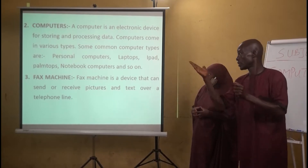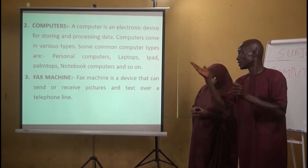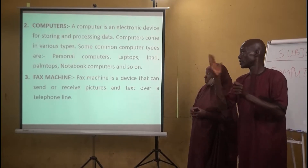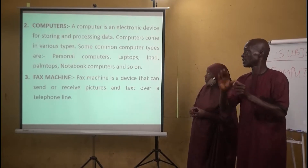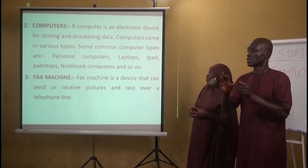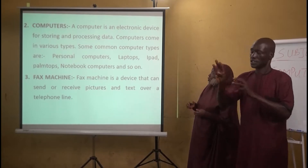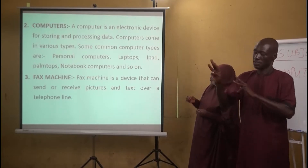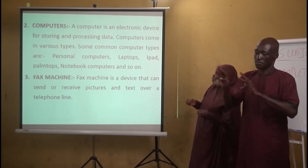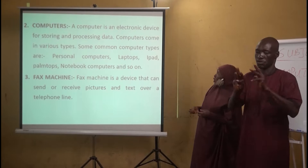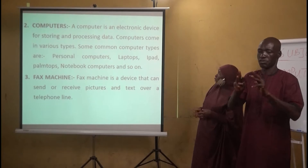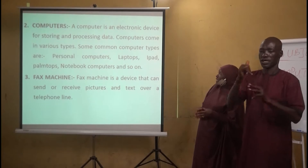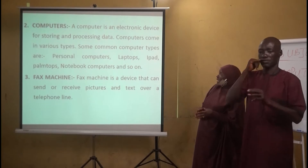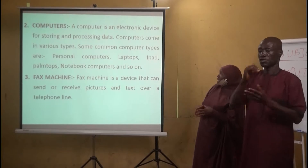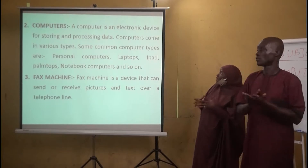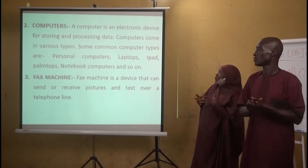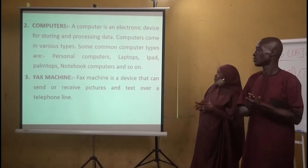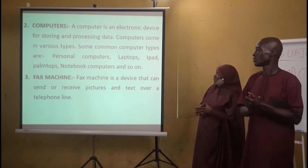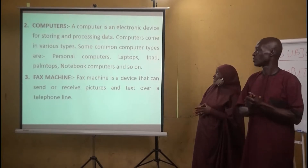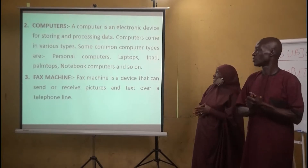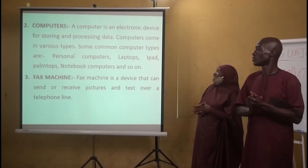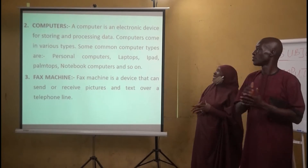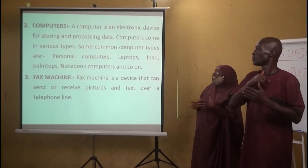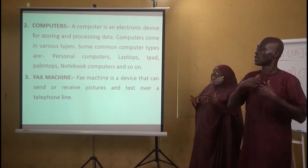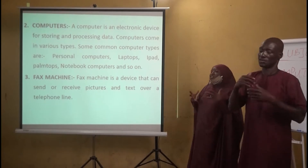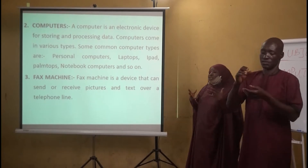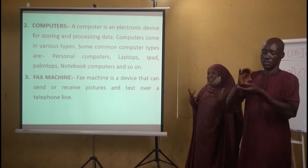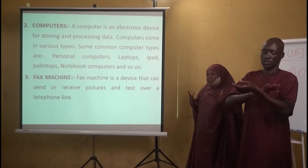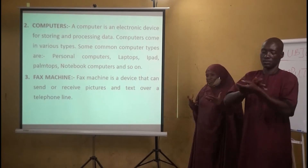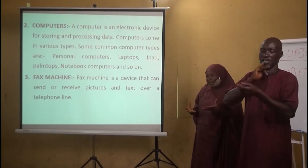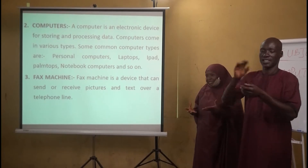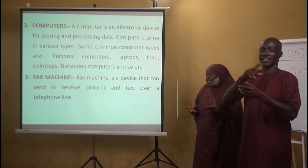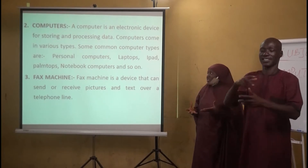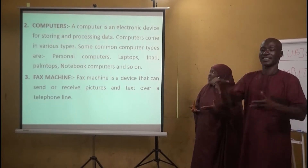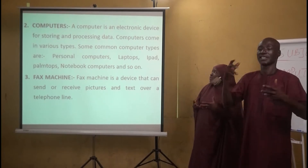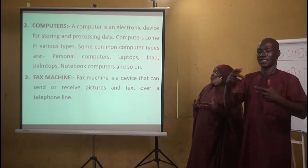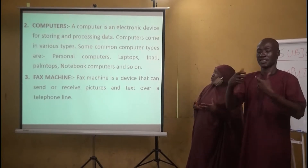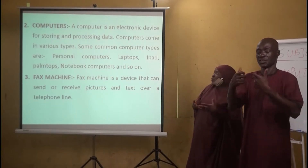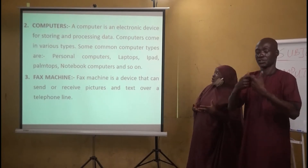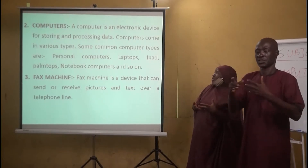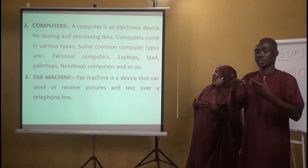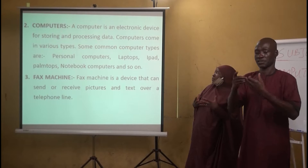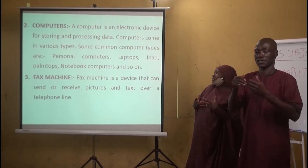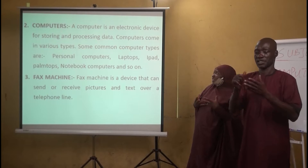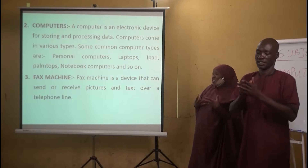computers. So we said a computer is an electronic device for storing and processing